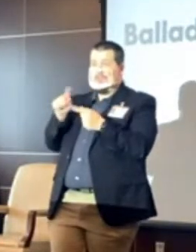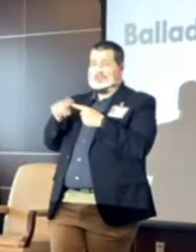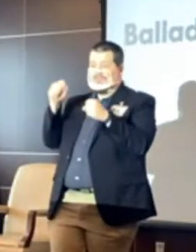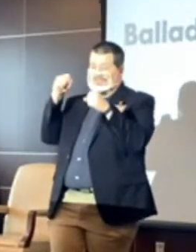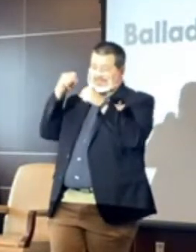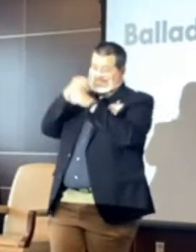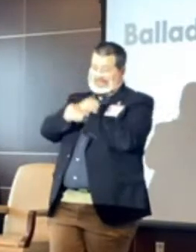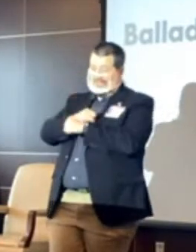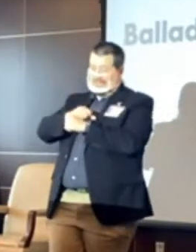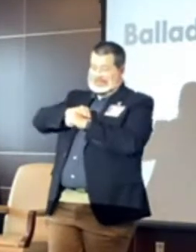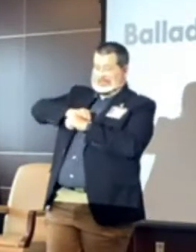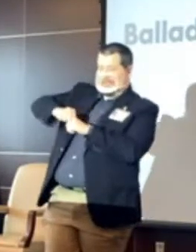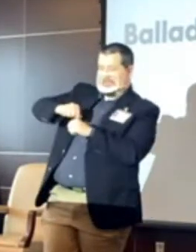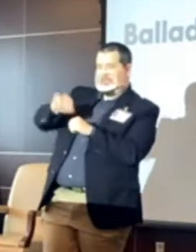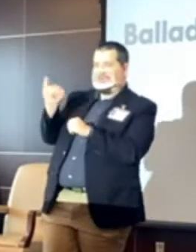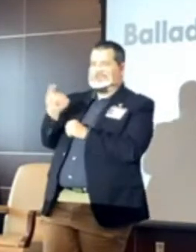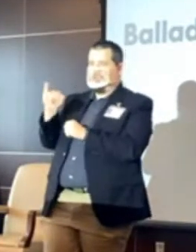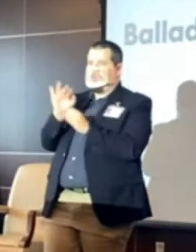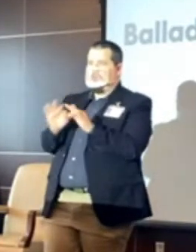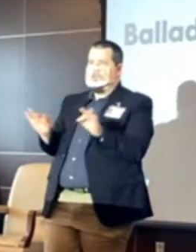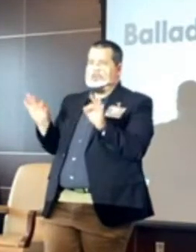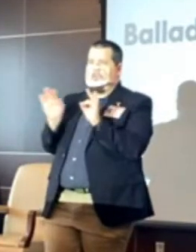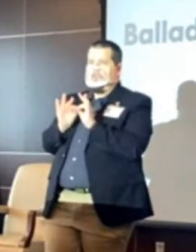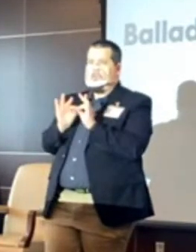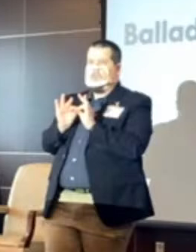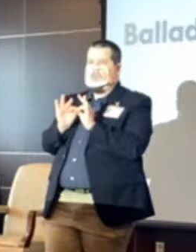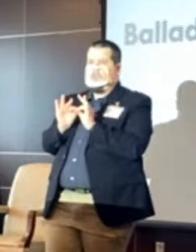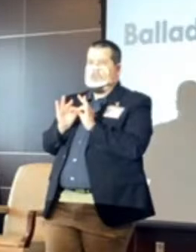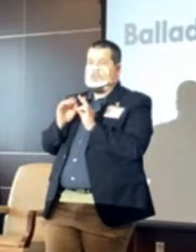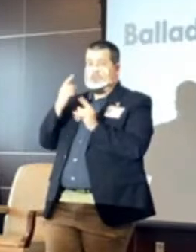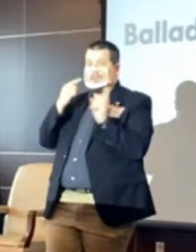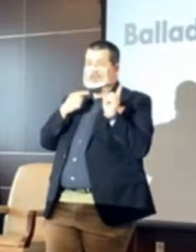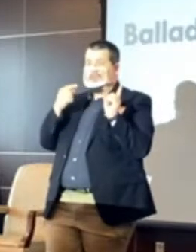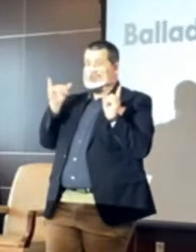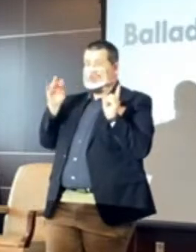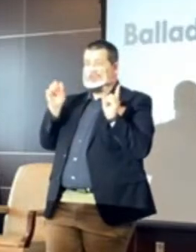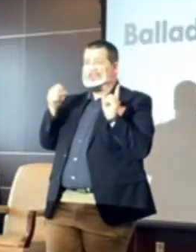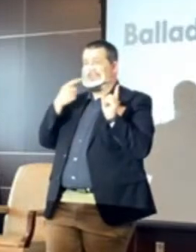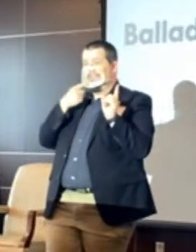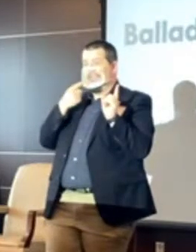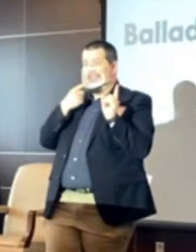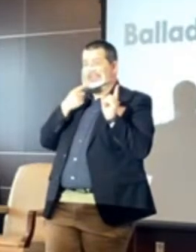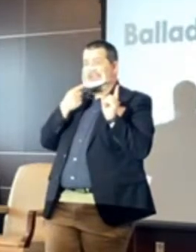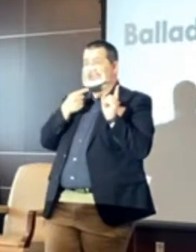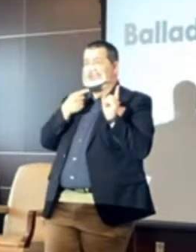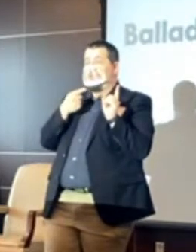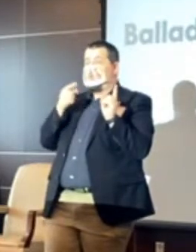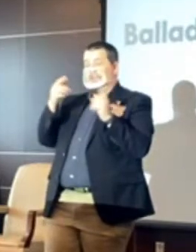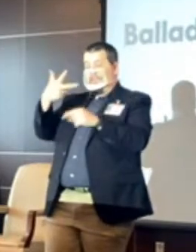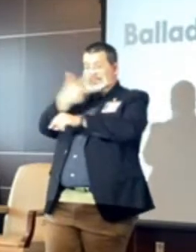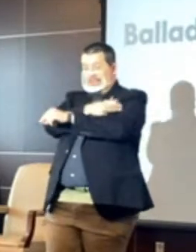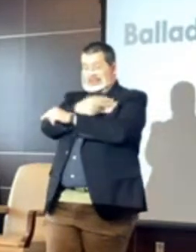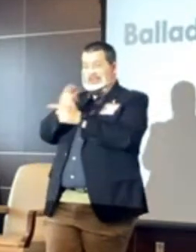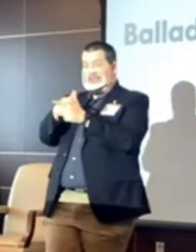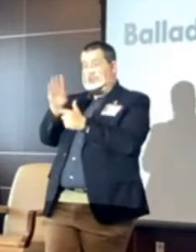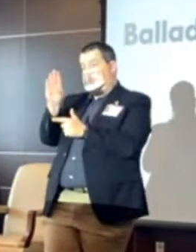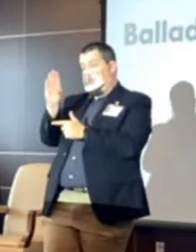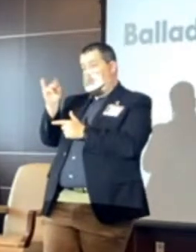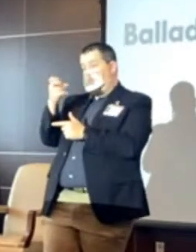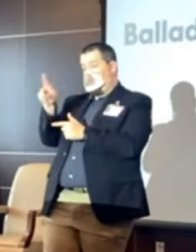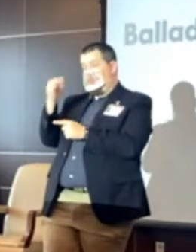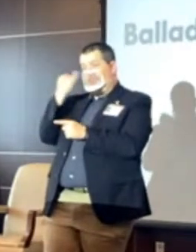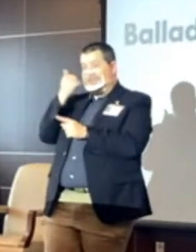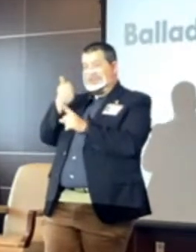fight off infection is really, really important. And Jamie mentioned the vaccine currently available, the booster for those who